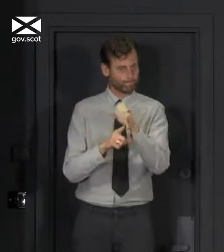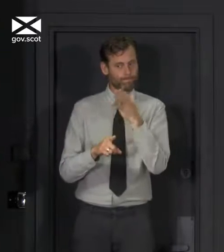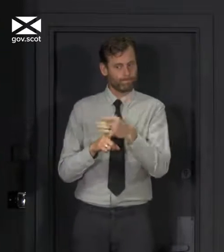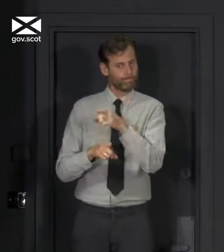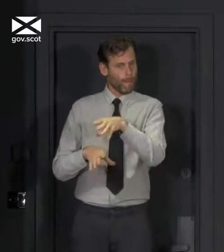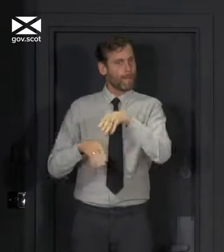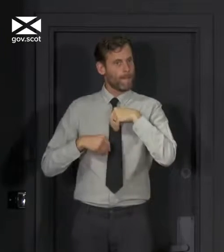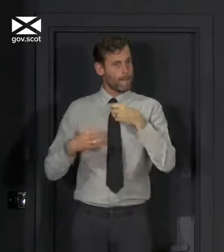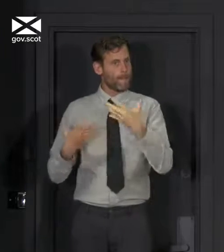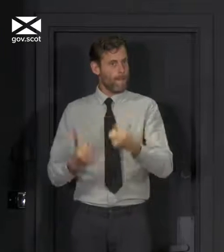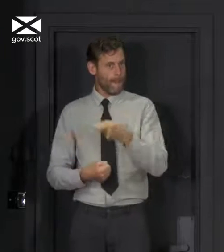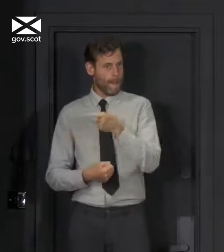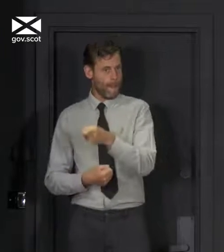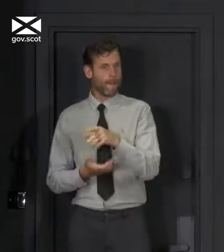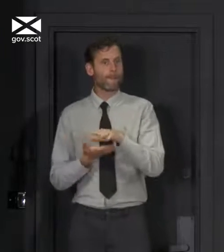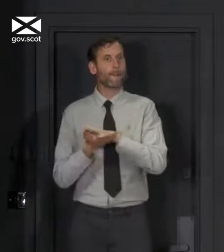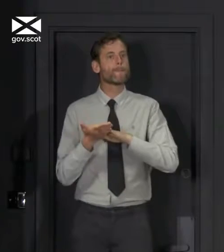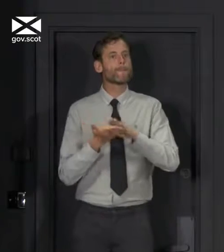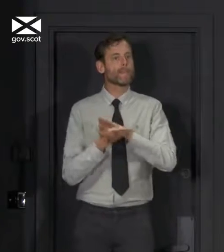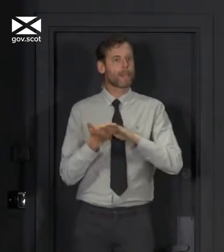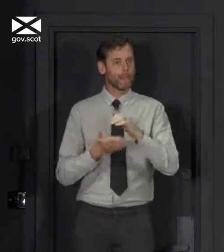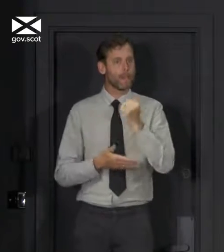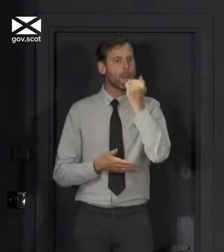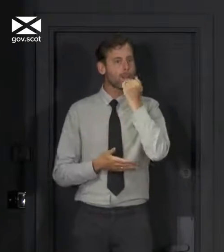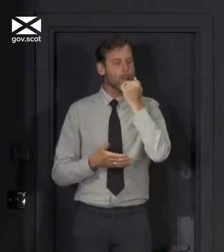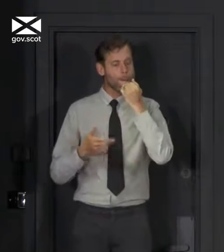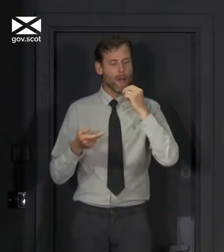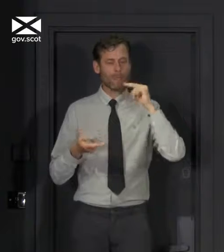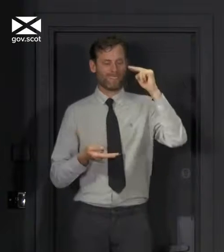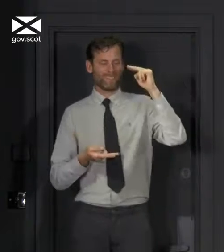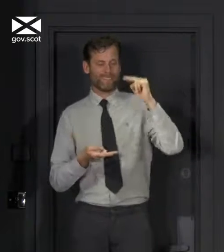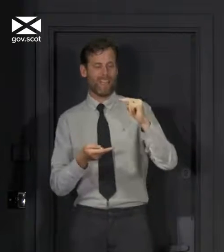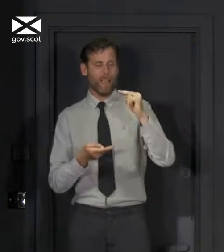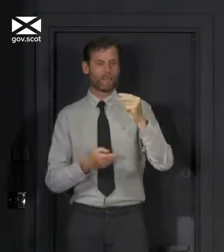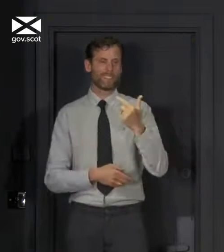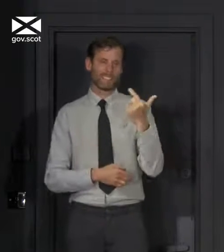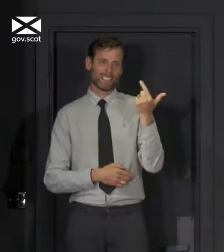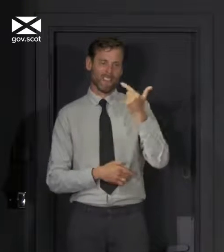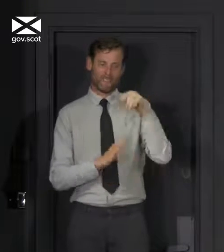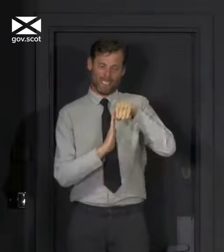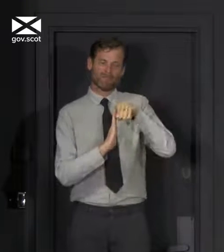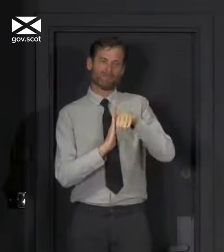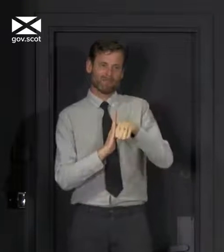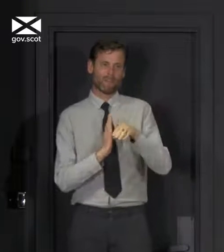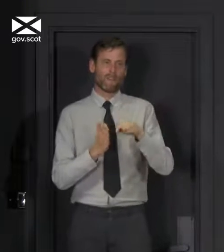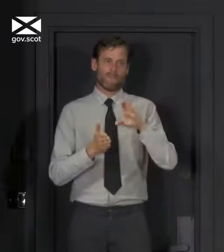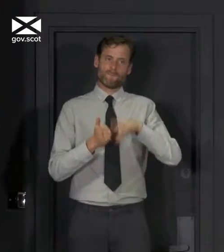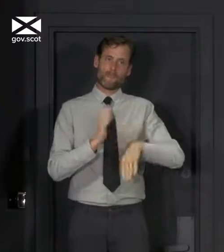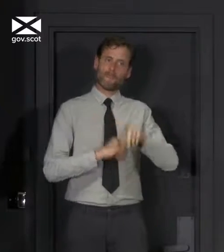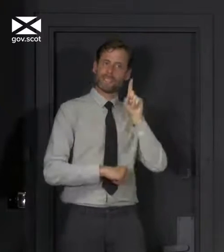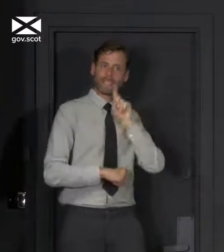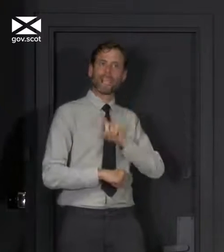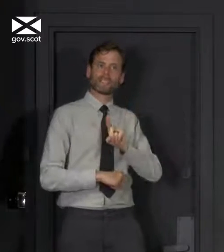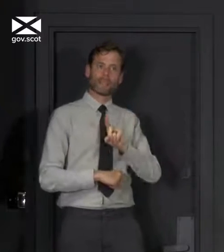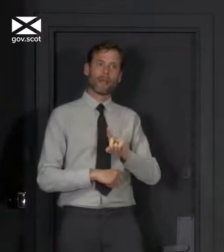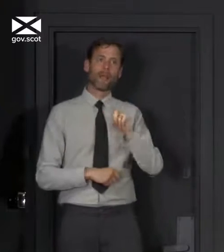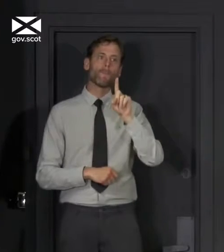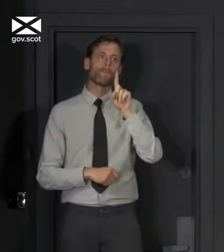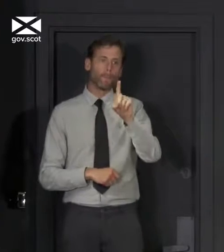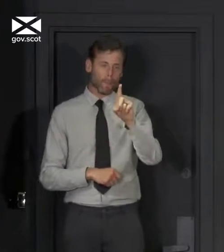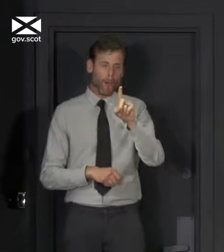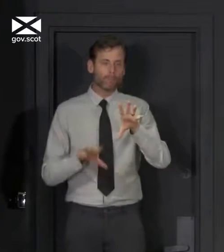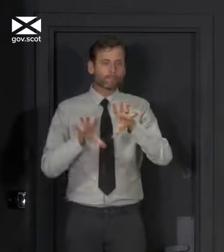virus. This represents a total reduction of 17 since the numbers reported yesterday, although the number